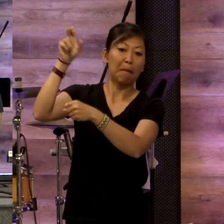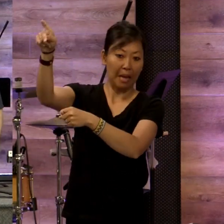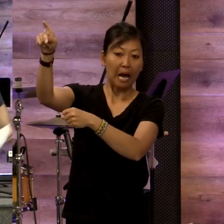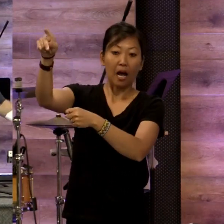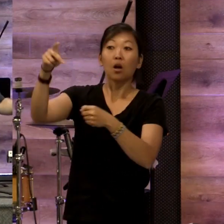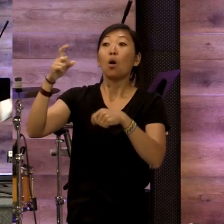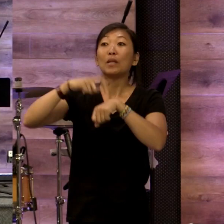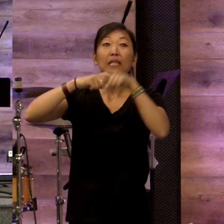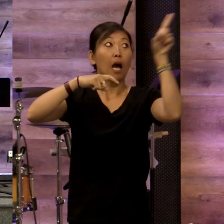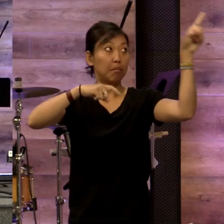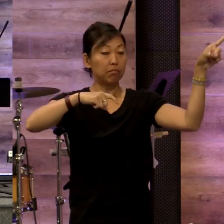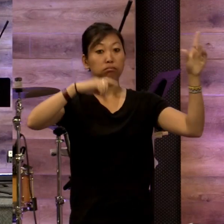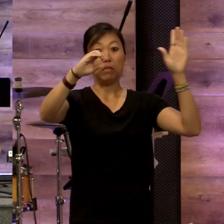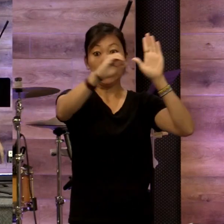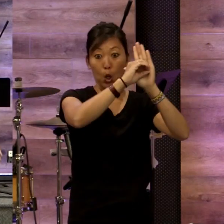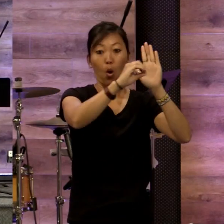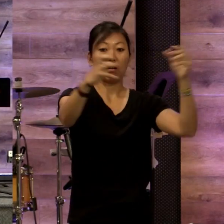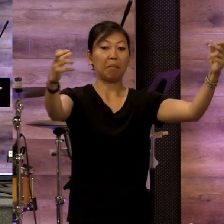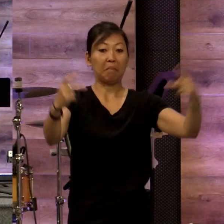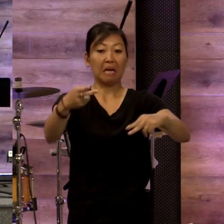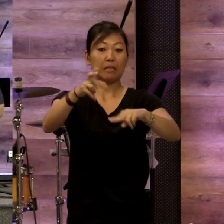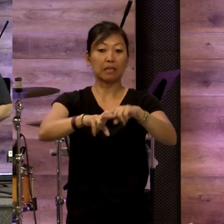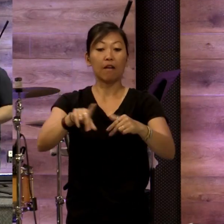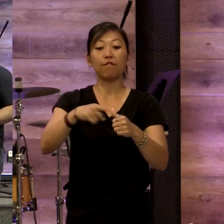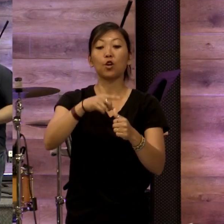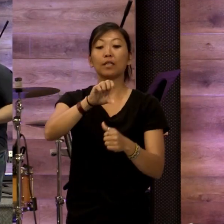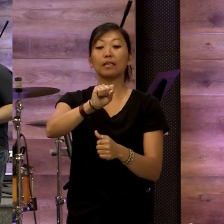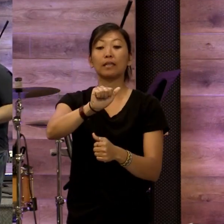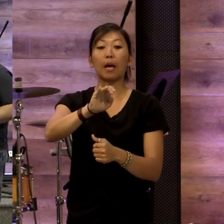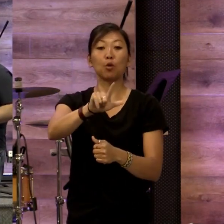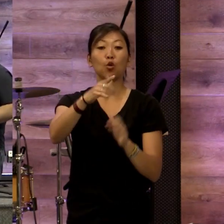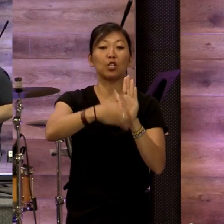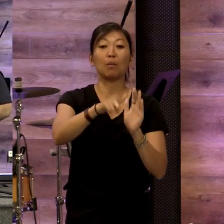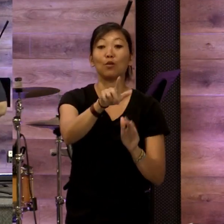the timer comes down, gather back. We'll be in 1 Samuel 24.